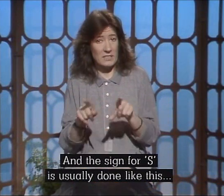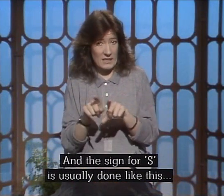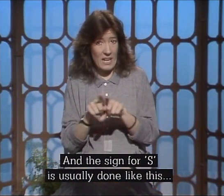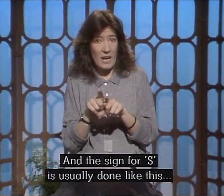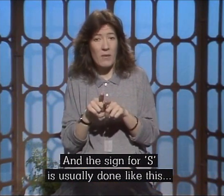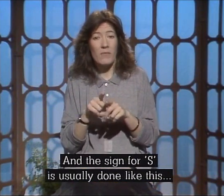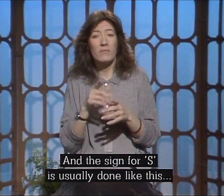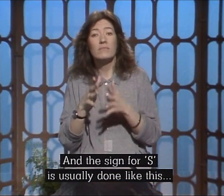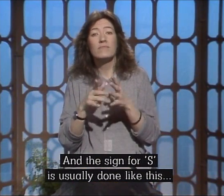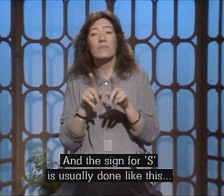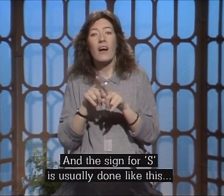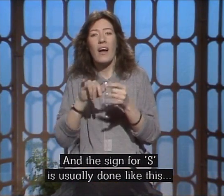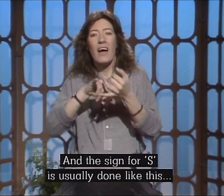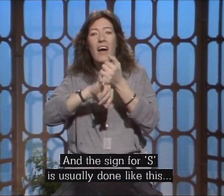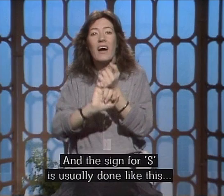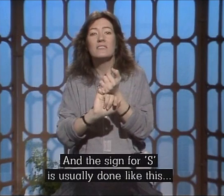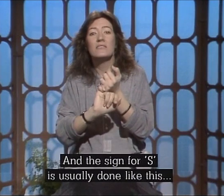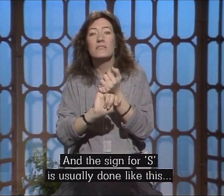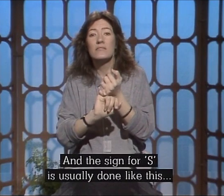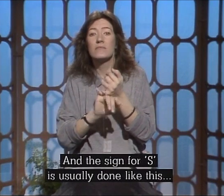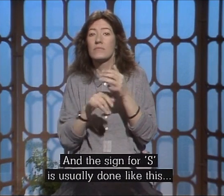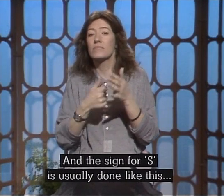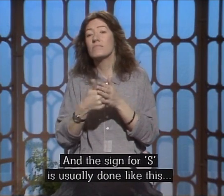And the sign for S is usually done like this.